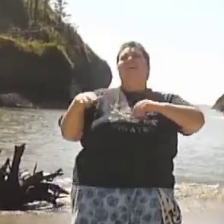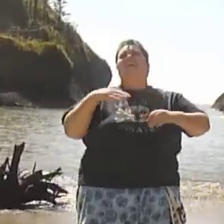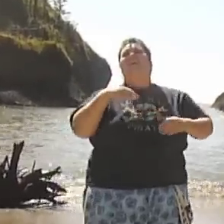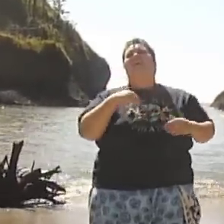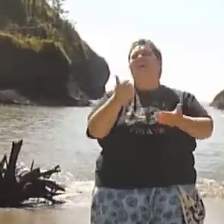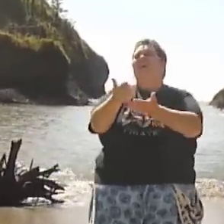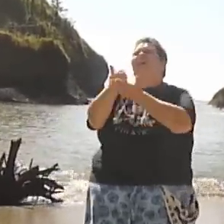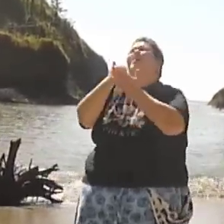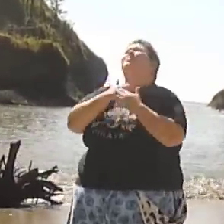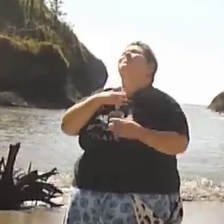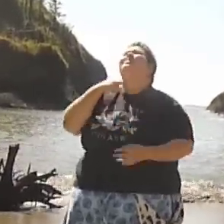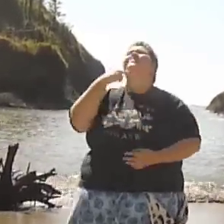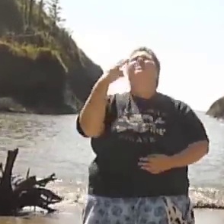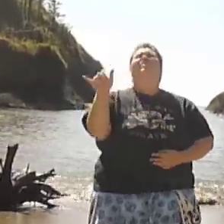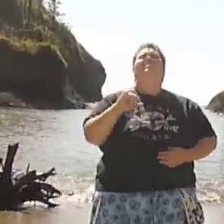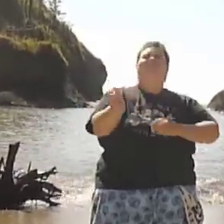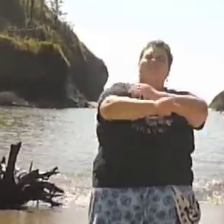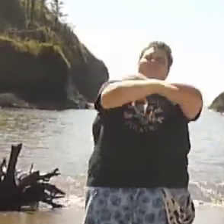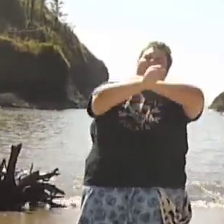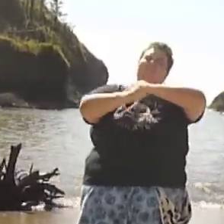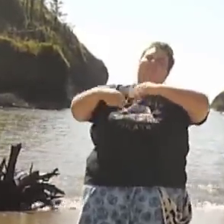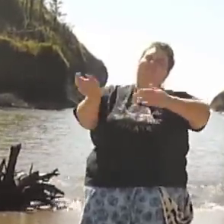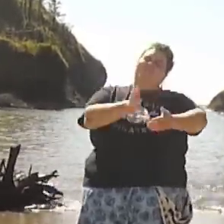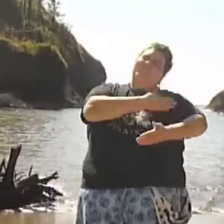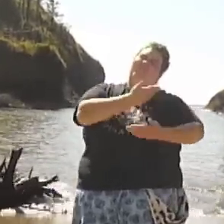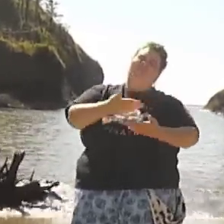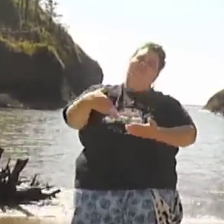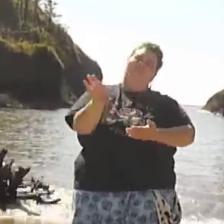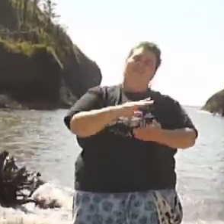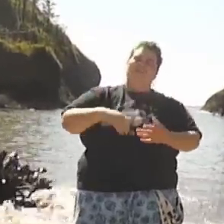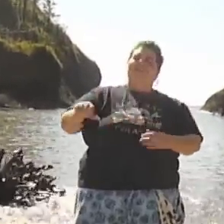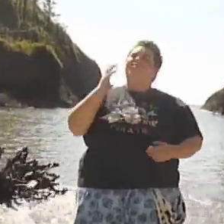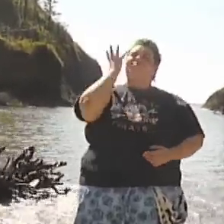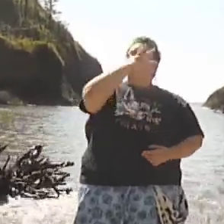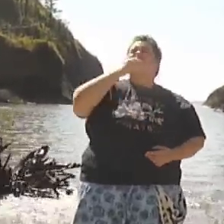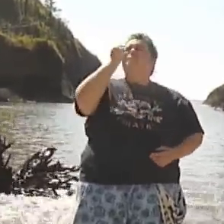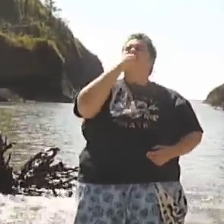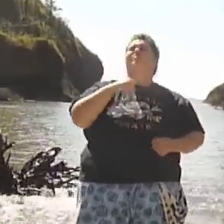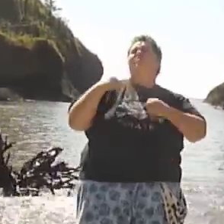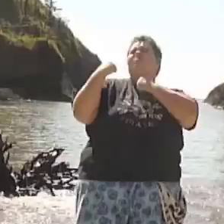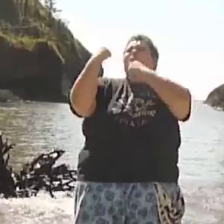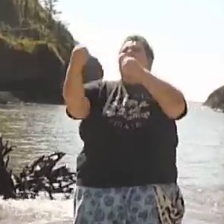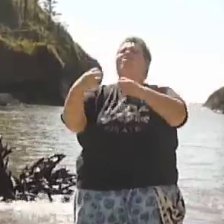I hear my voice like siren song. Ring a bright and clear tone.